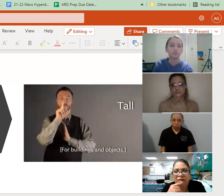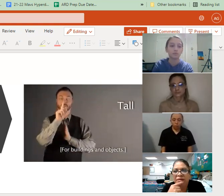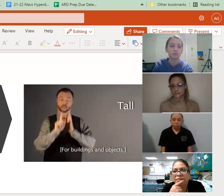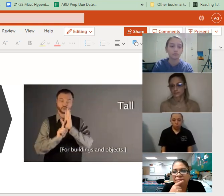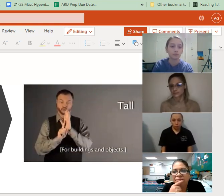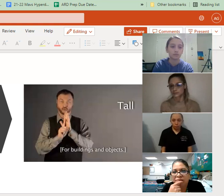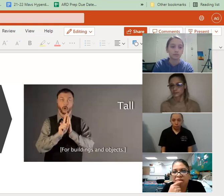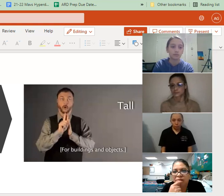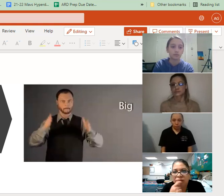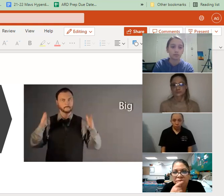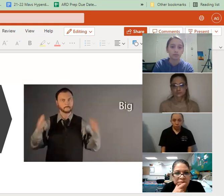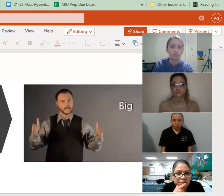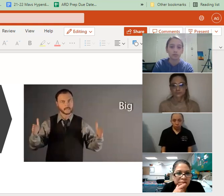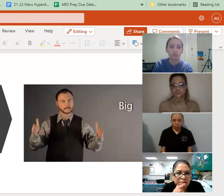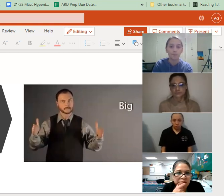Okay.